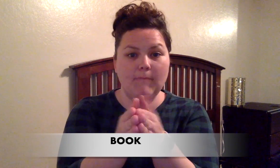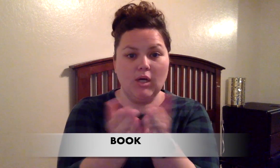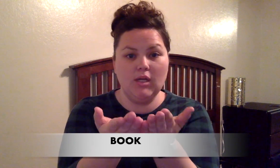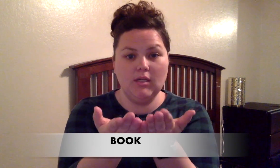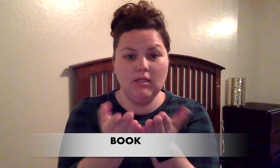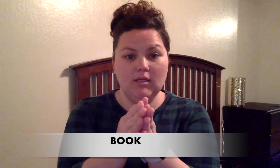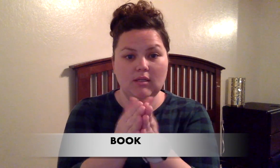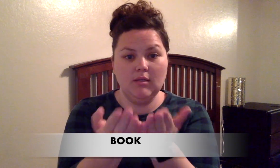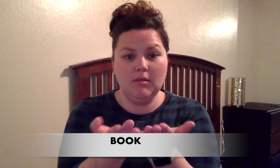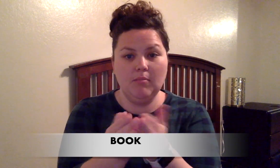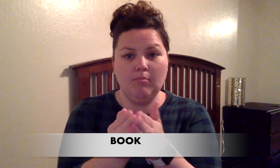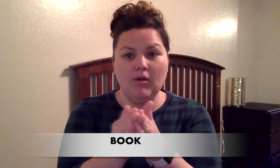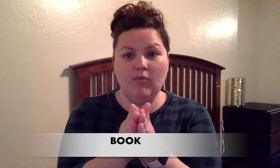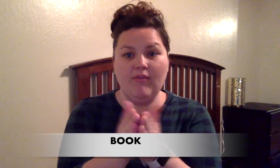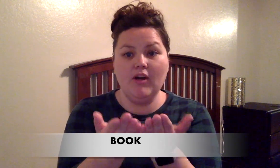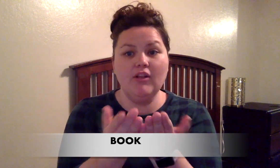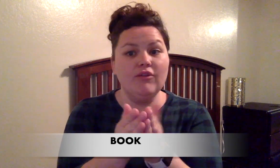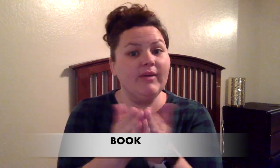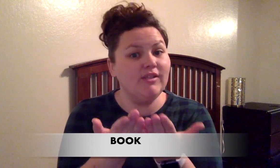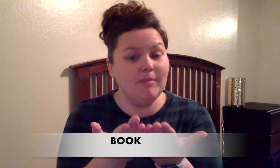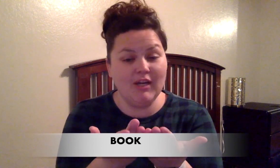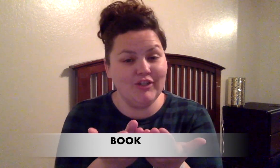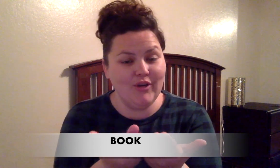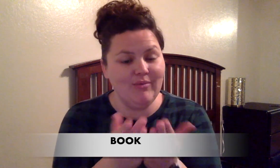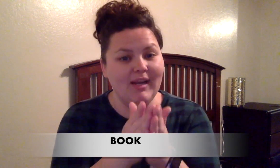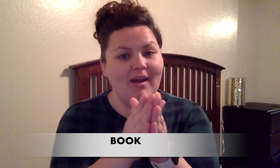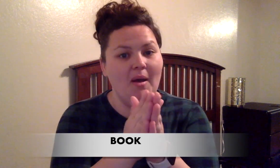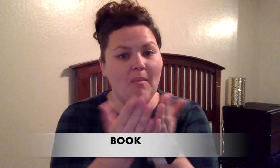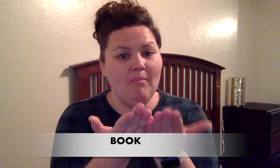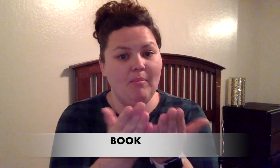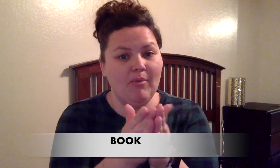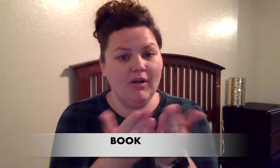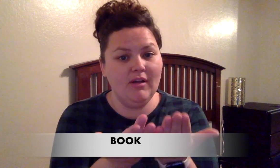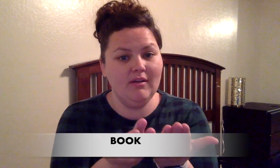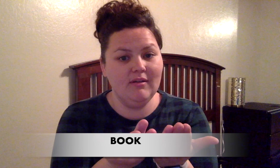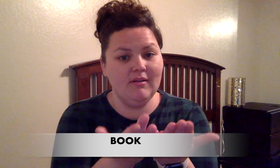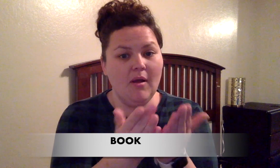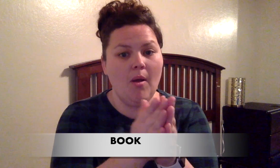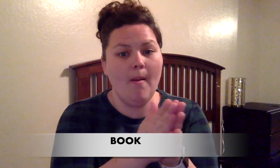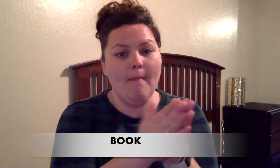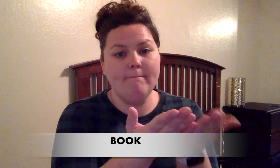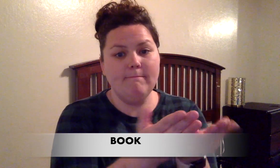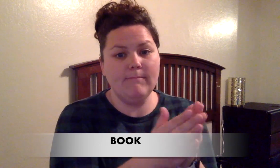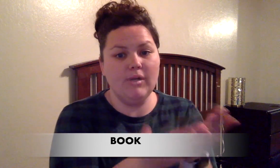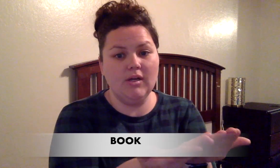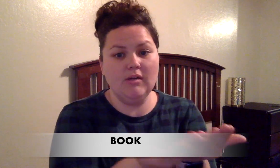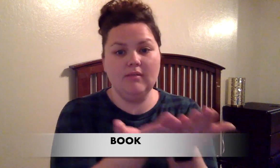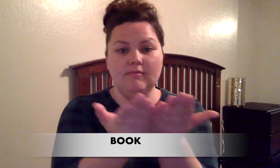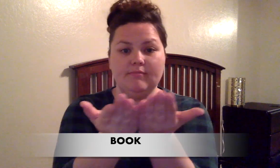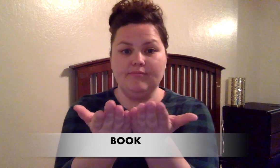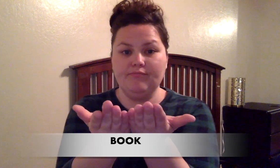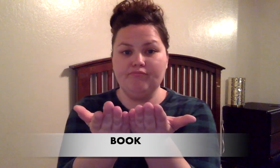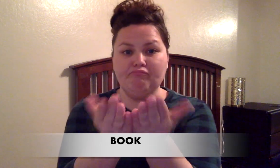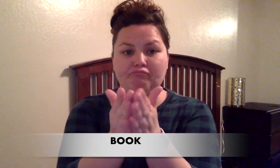Book. Book. We've already learned read, so I'm not going to show you read. But book. Book.